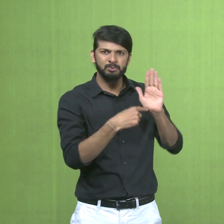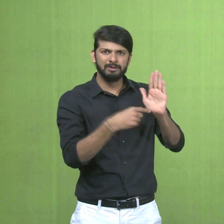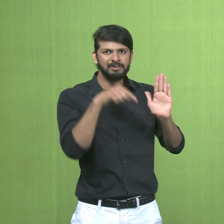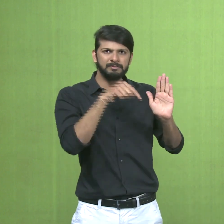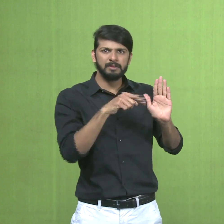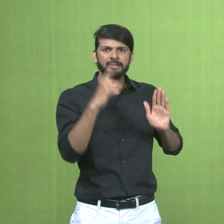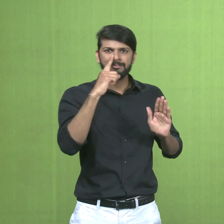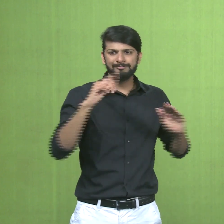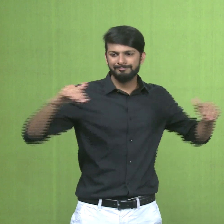The painting